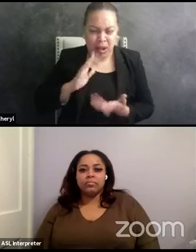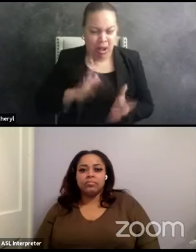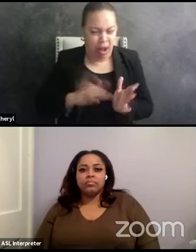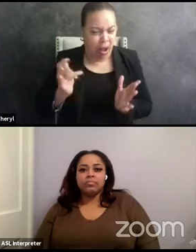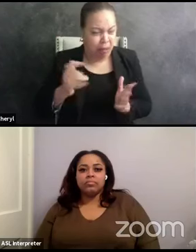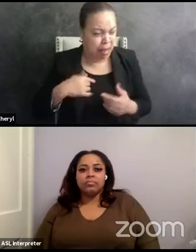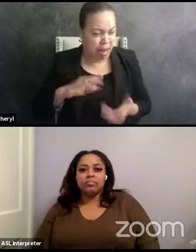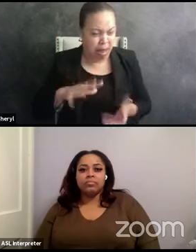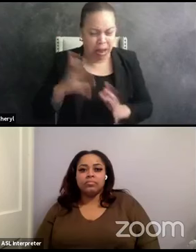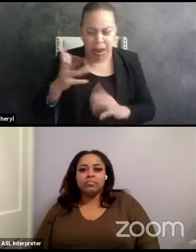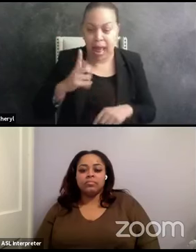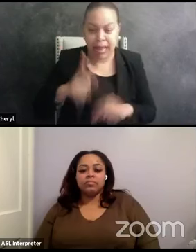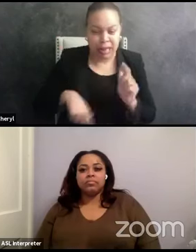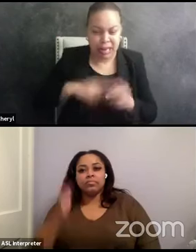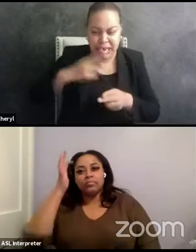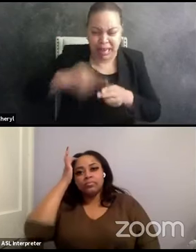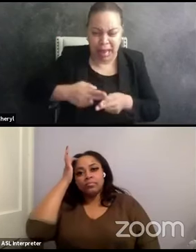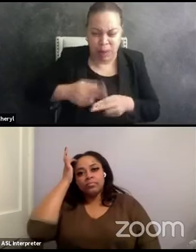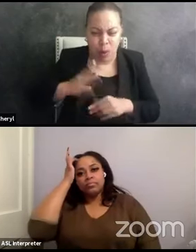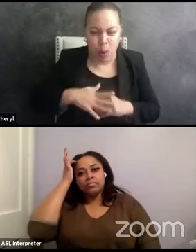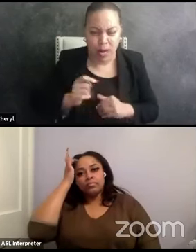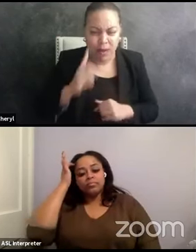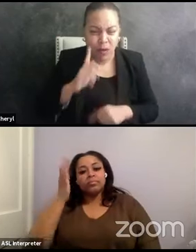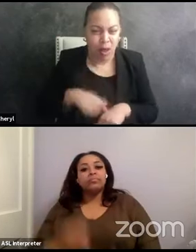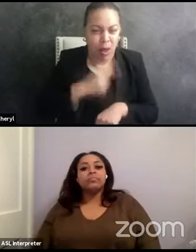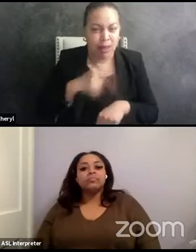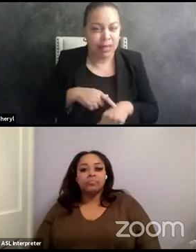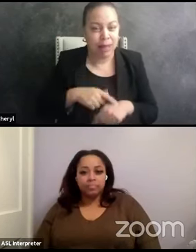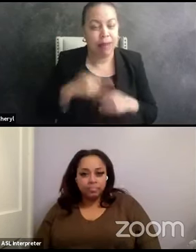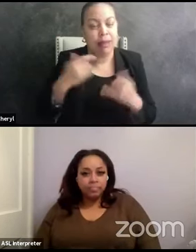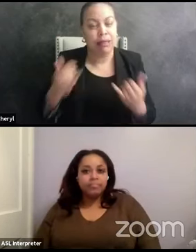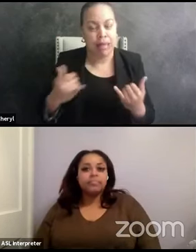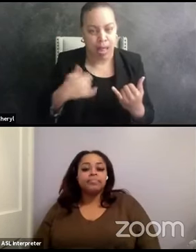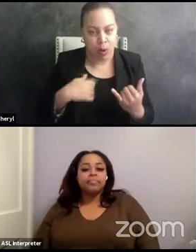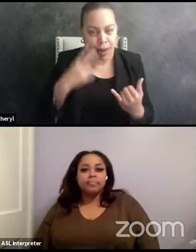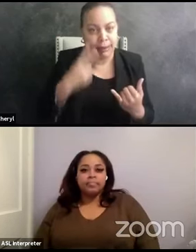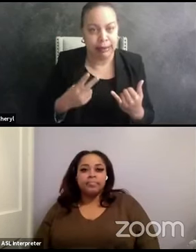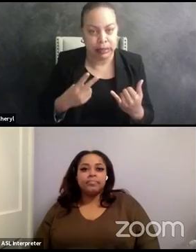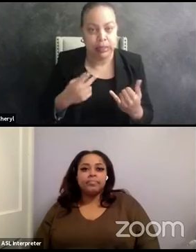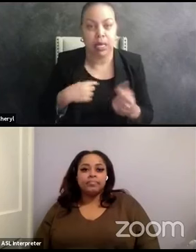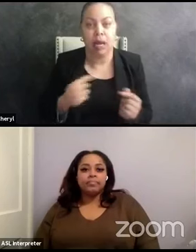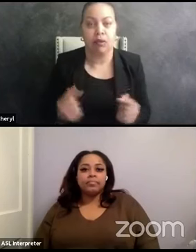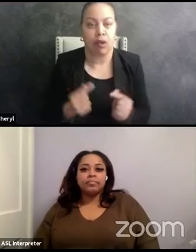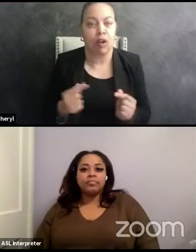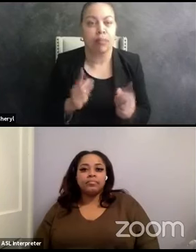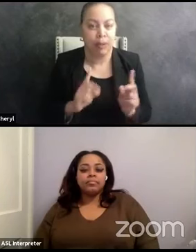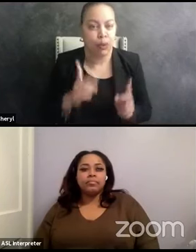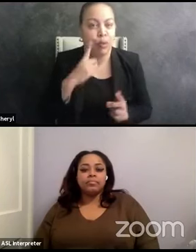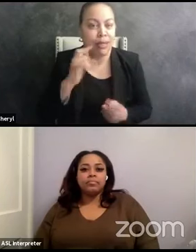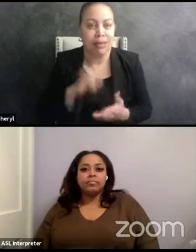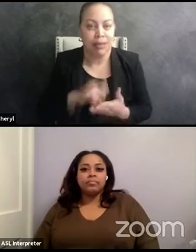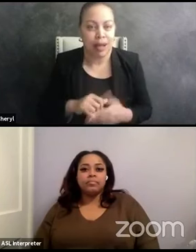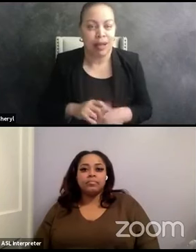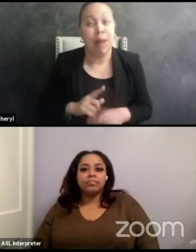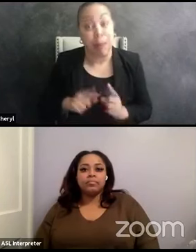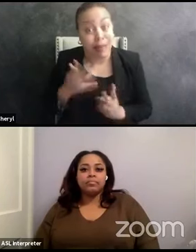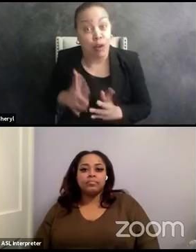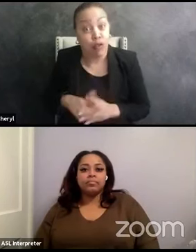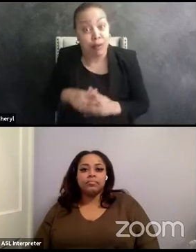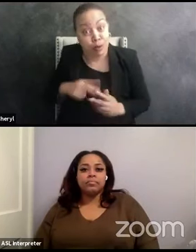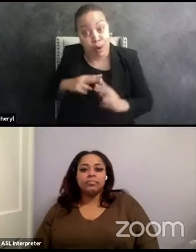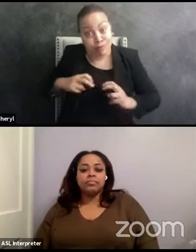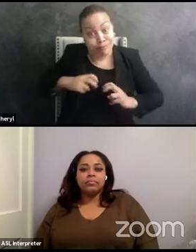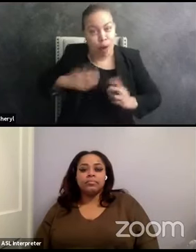able to name for a long time. And now I see Mm. some of the harm I've been doing because of it. But they were already on that path. Like, they weren't